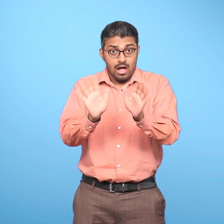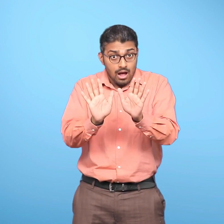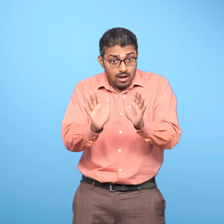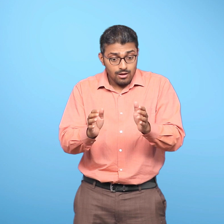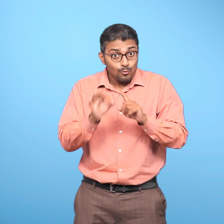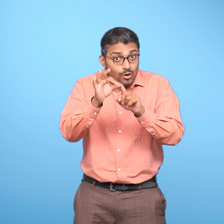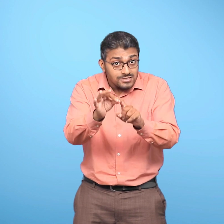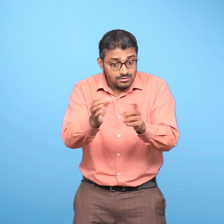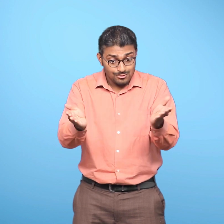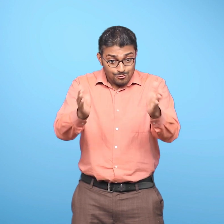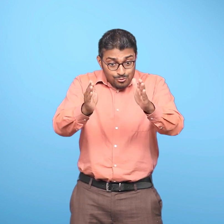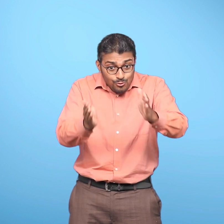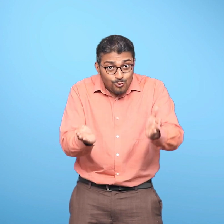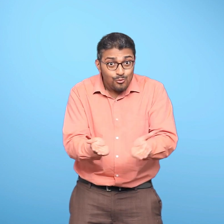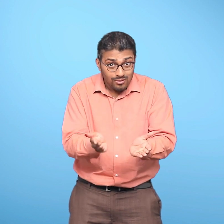Can this change be reversed?